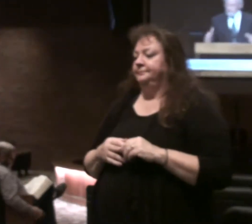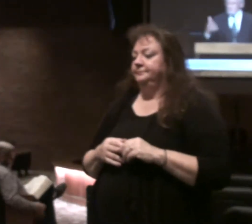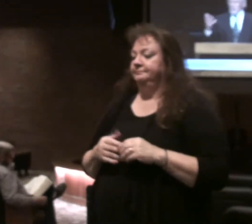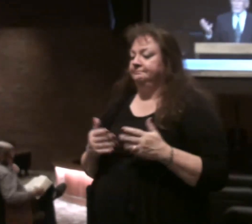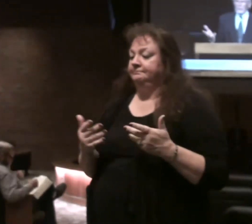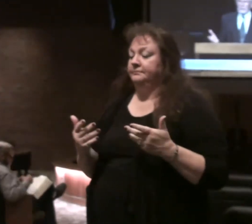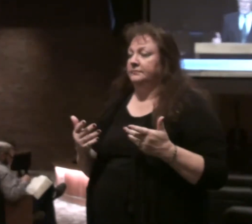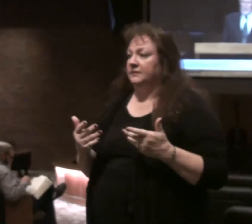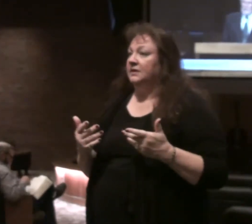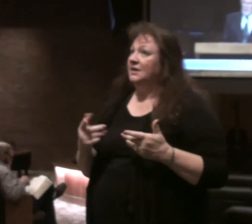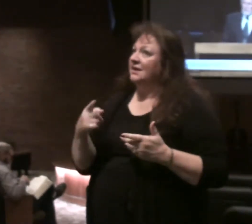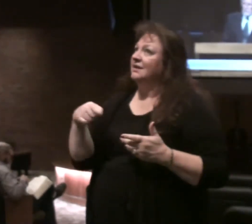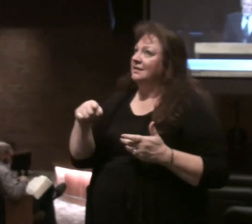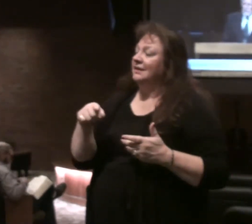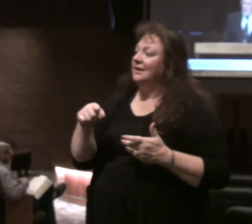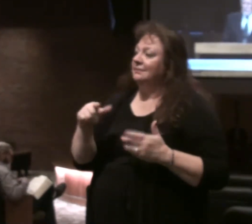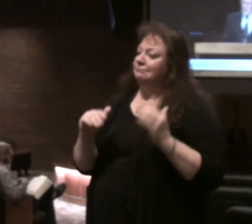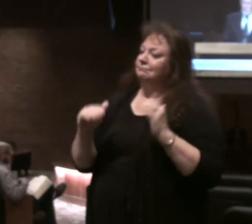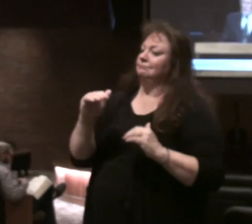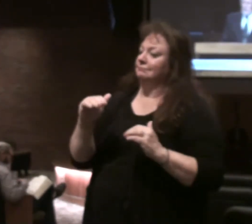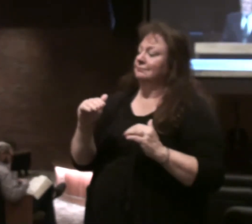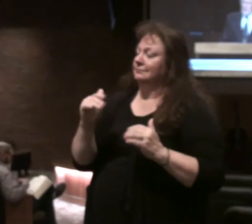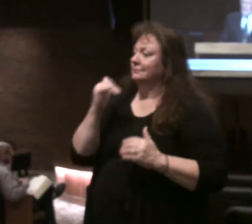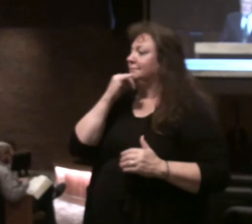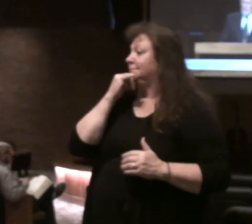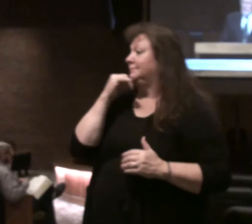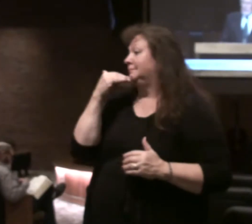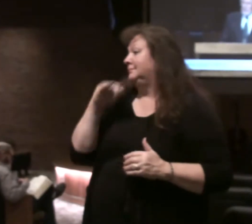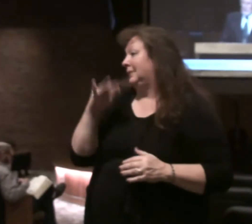I mean, there are going to be injustices.